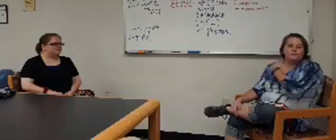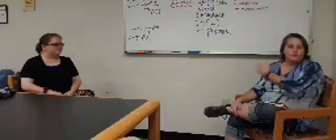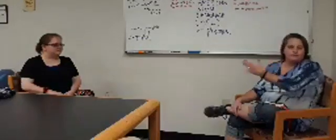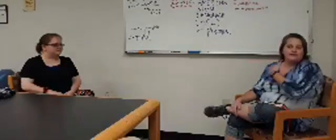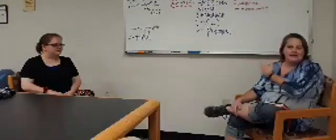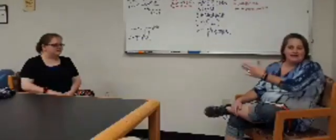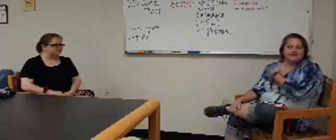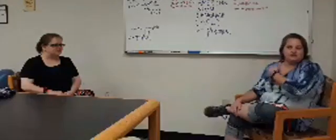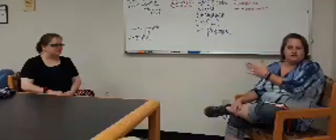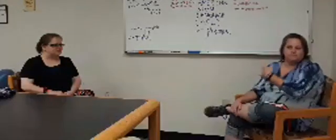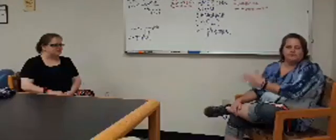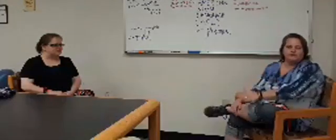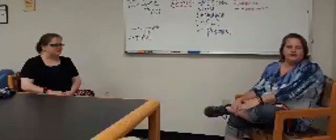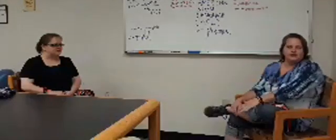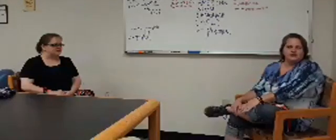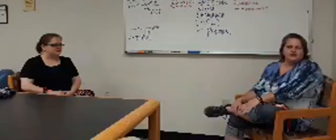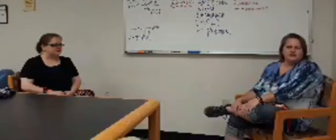speak English, but I'm like,